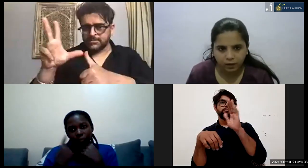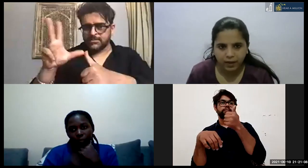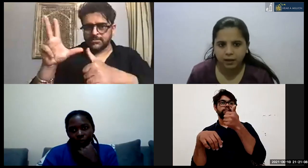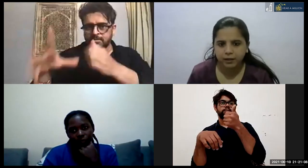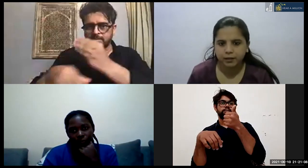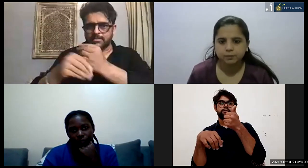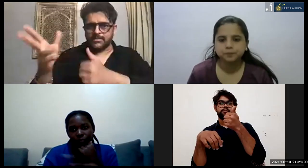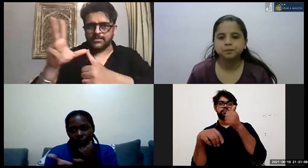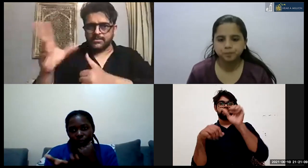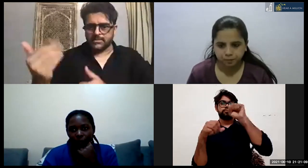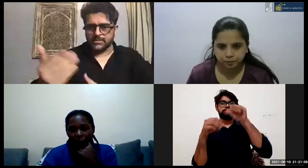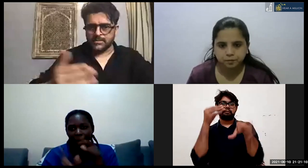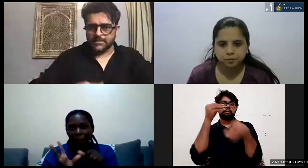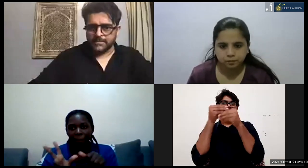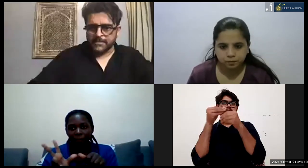Yeah, Ankit,